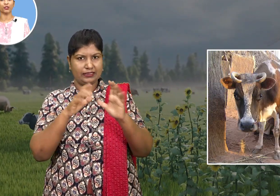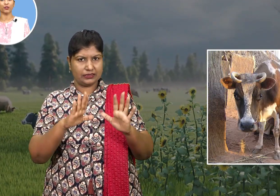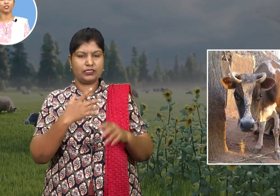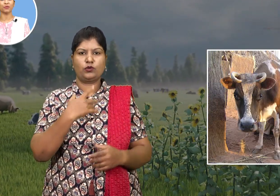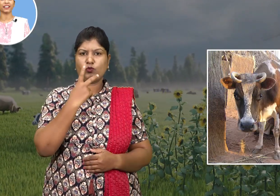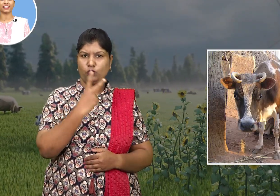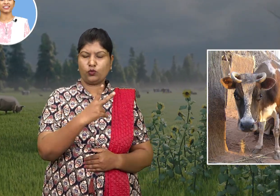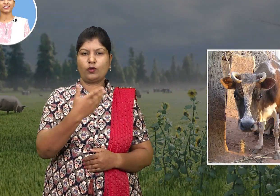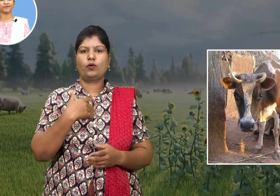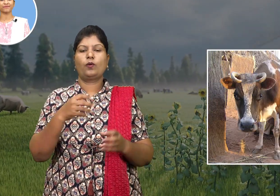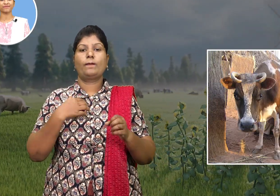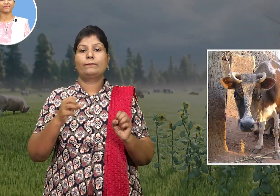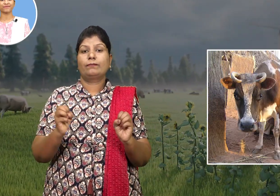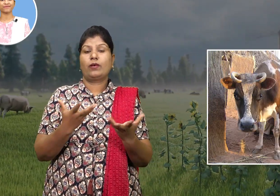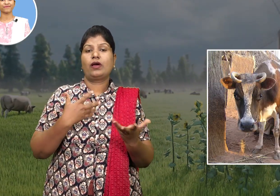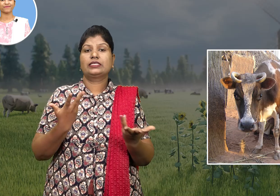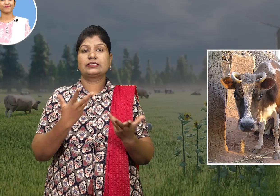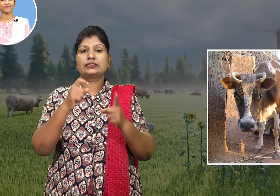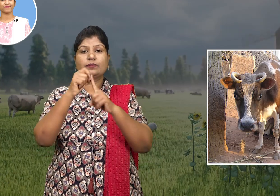to produce milk.